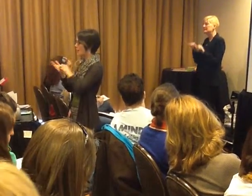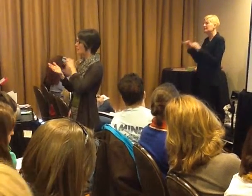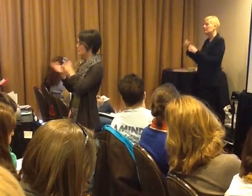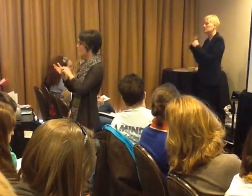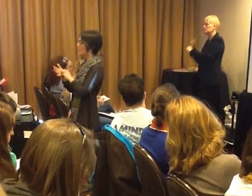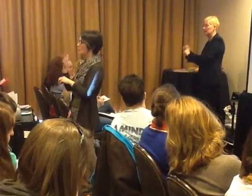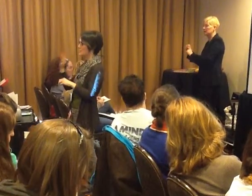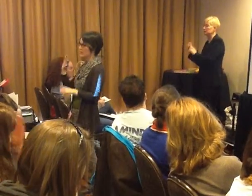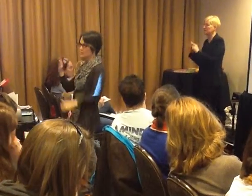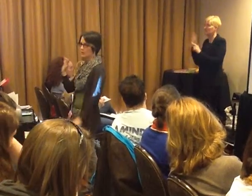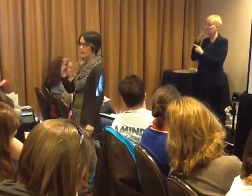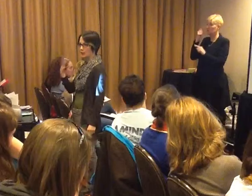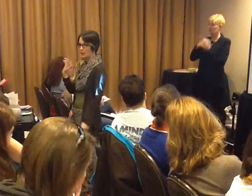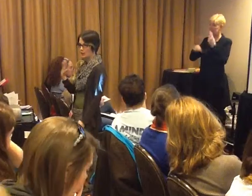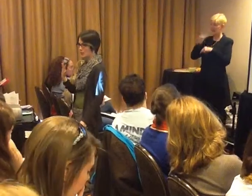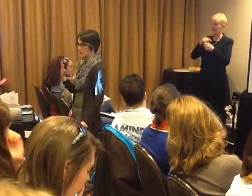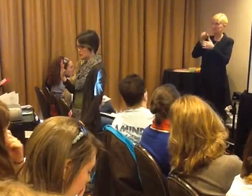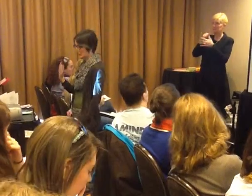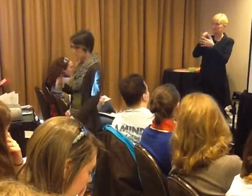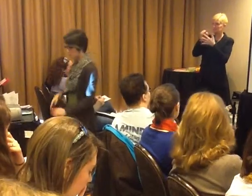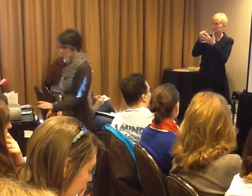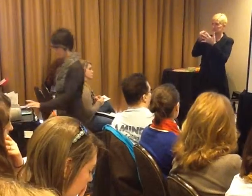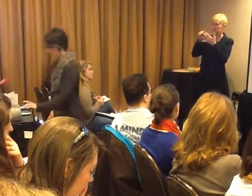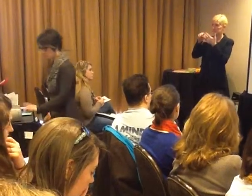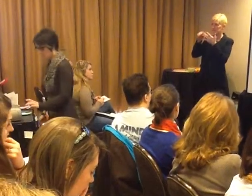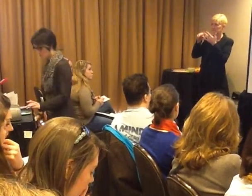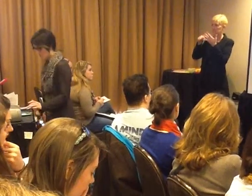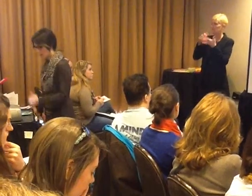for our signers, that's a really good strategy.